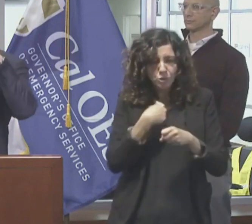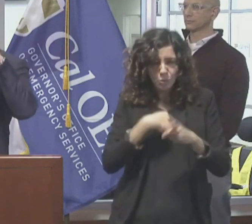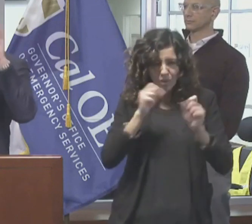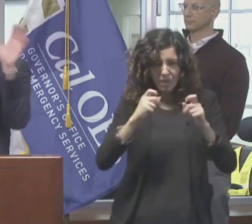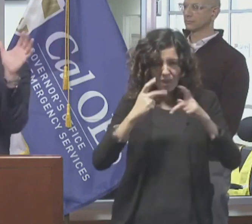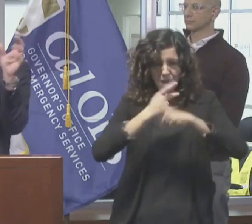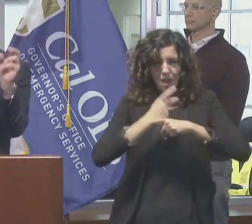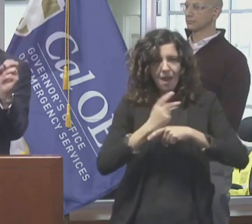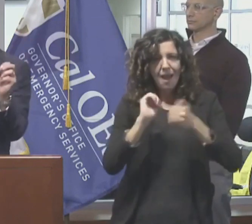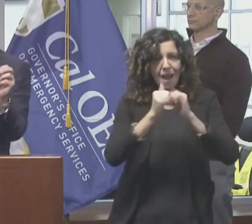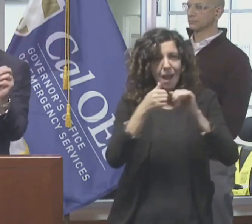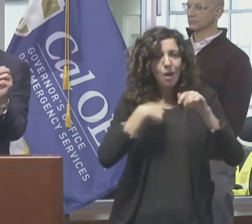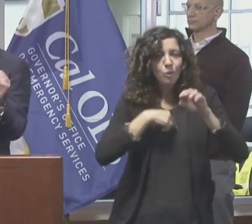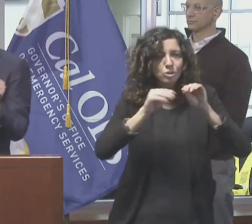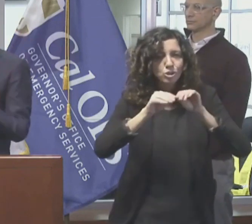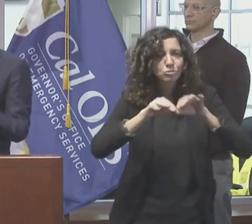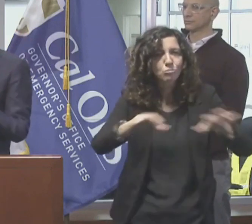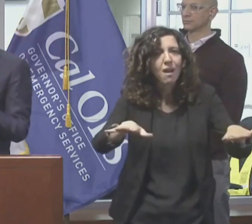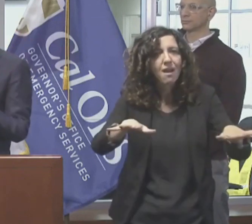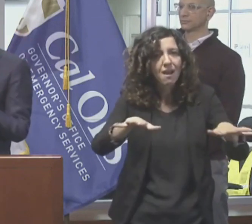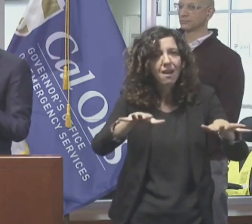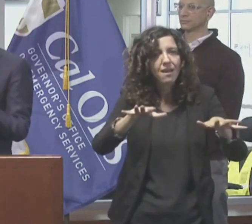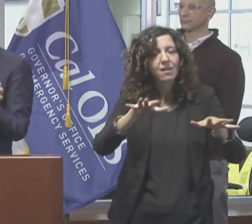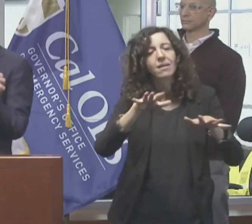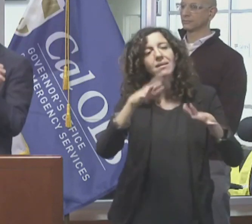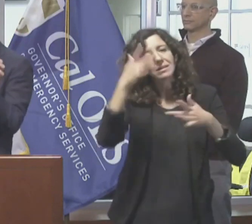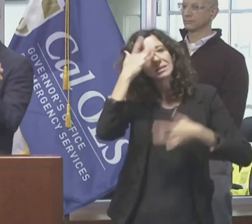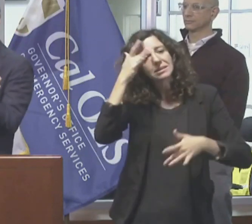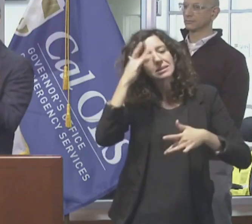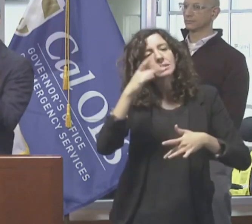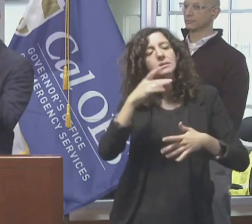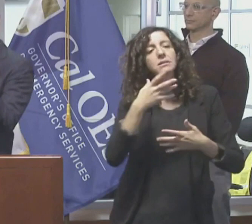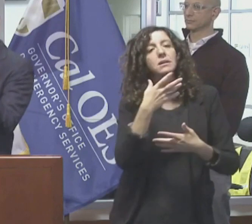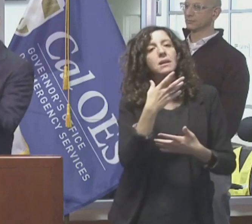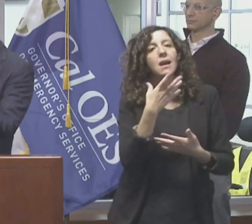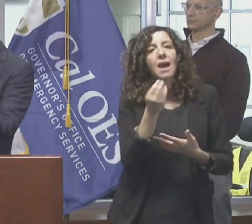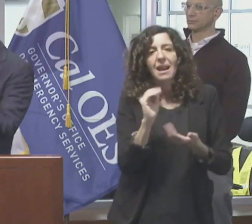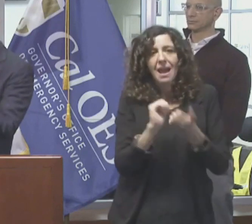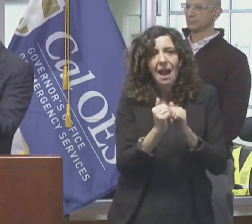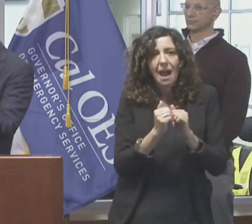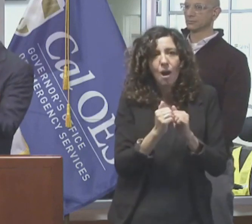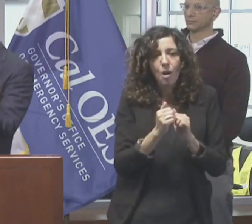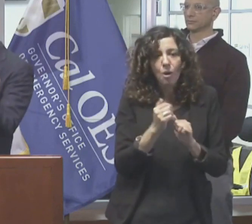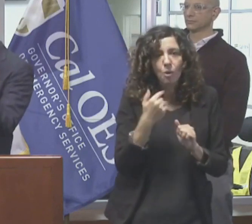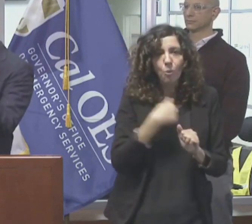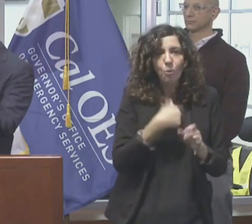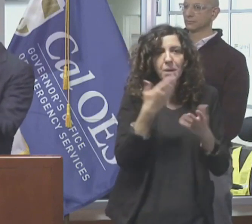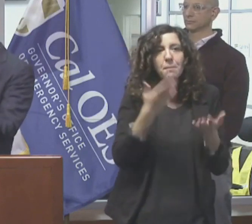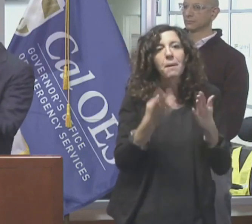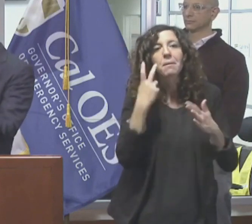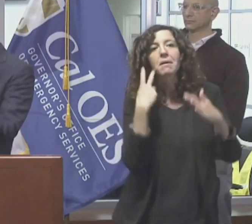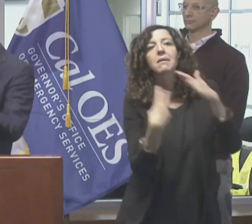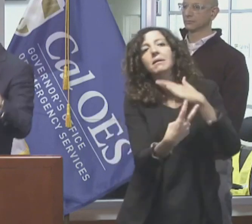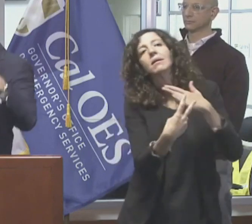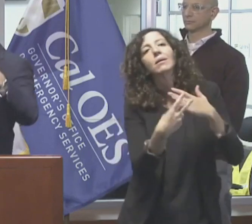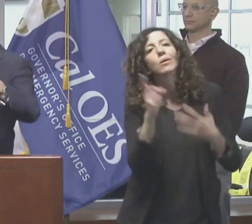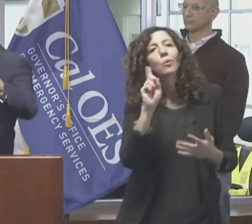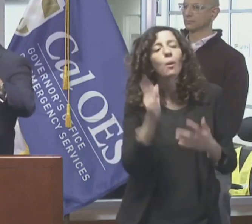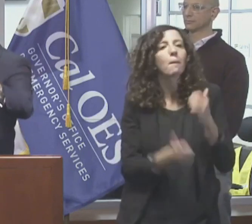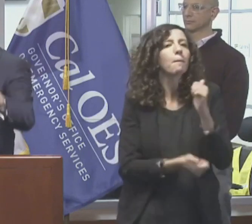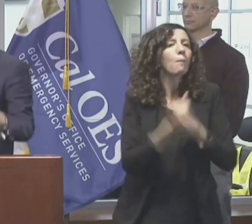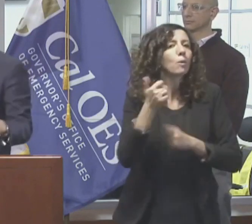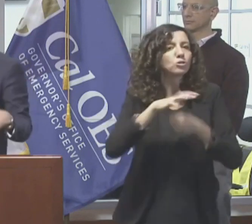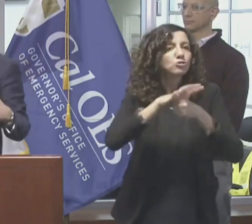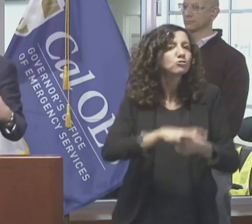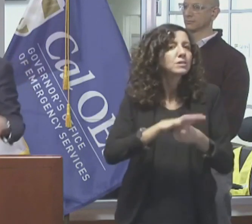not looking again at the aggregate of our healthcare delivery system, but where we'll be stretched by zip code. So we're